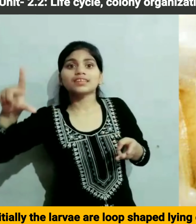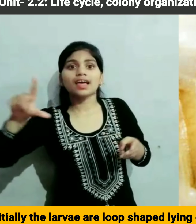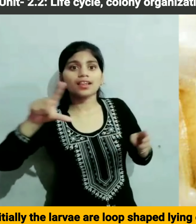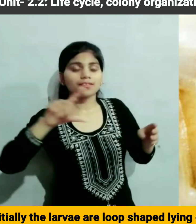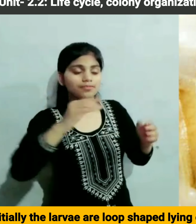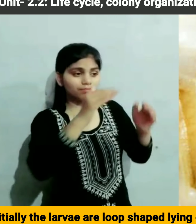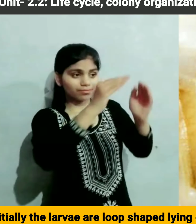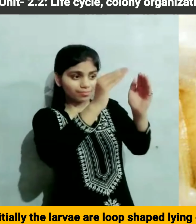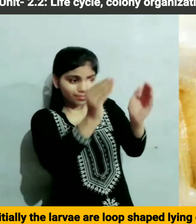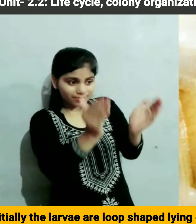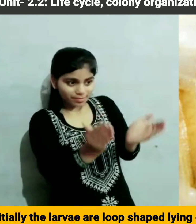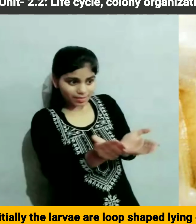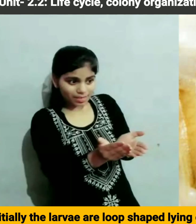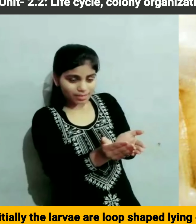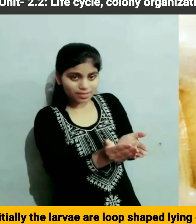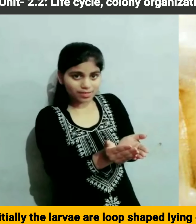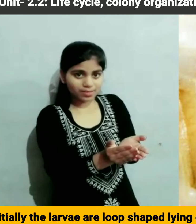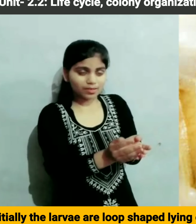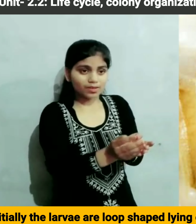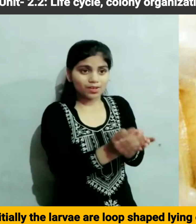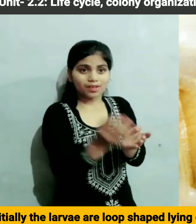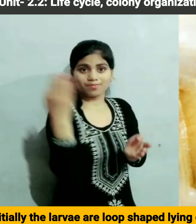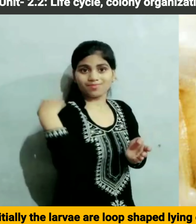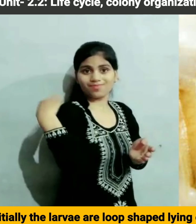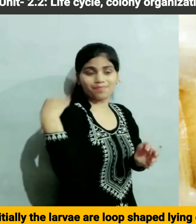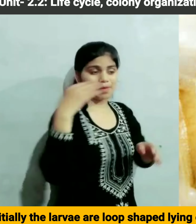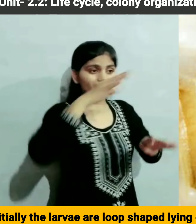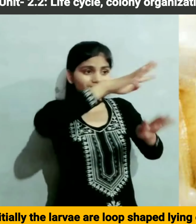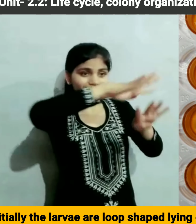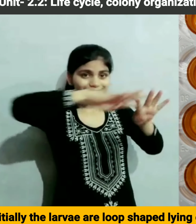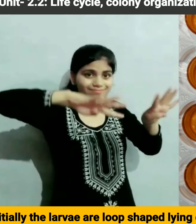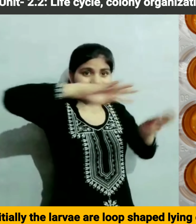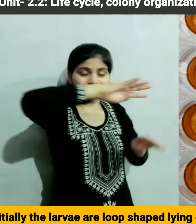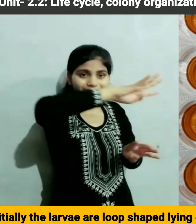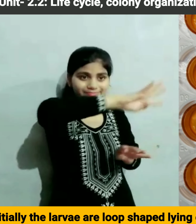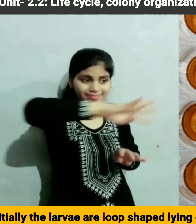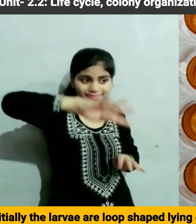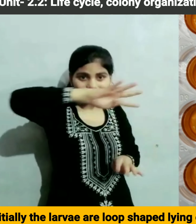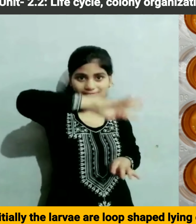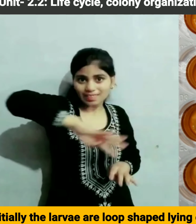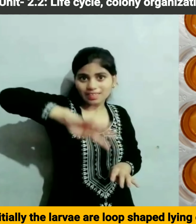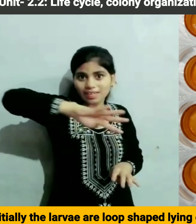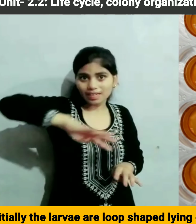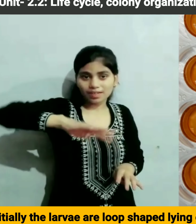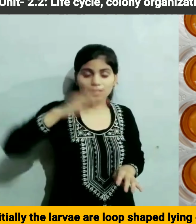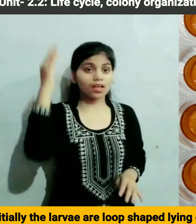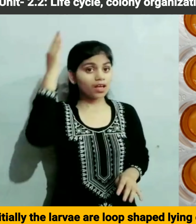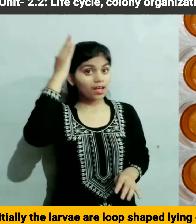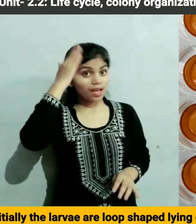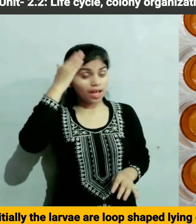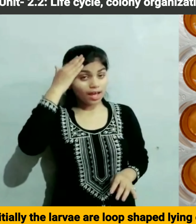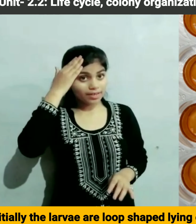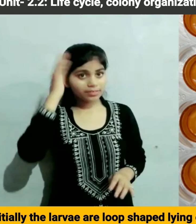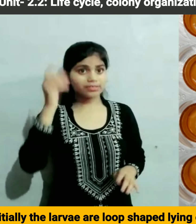in the cell, with head facing distal end of the cell.